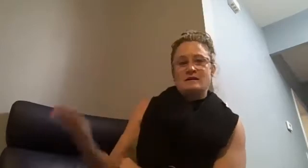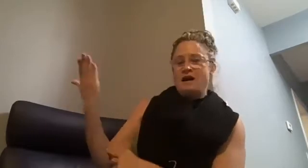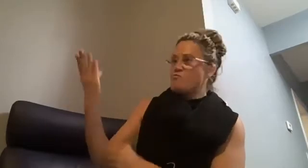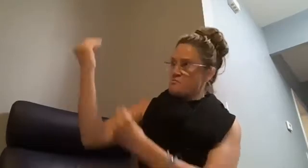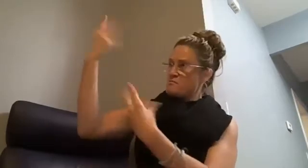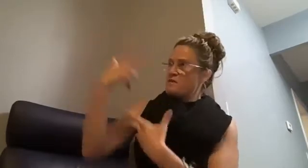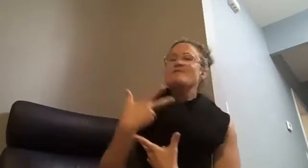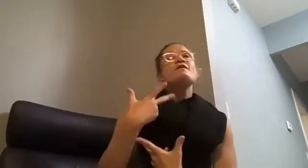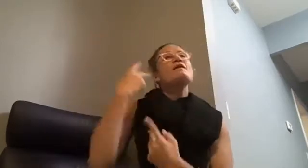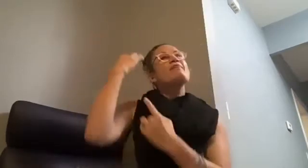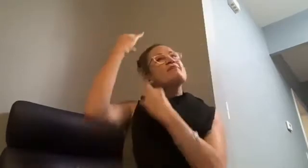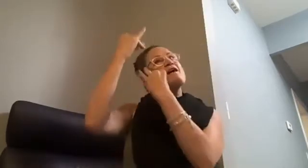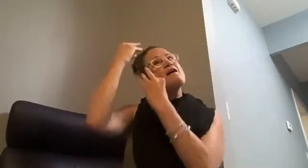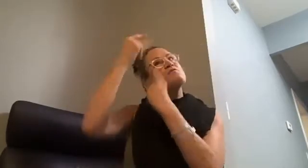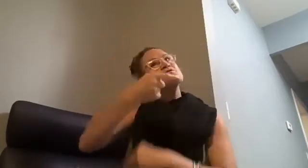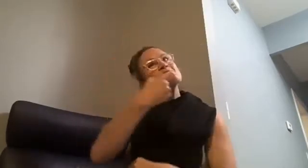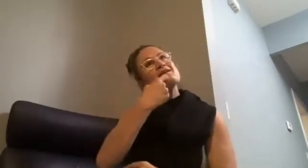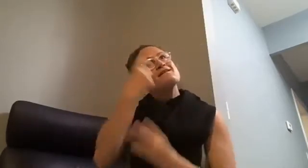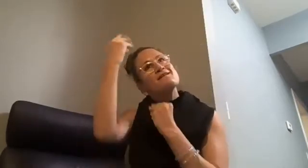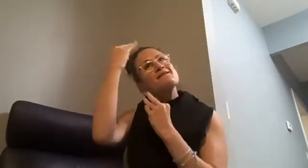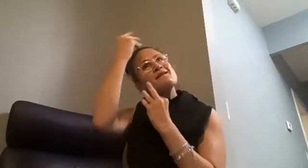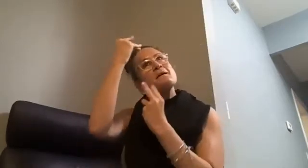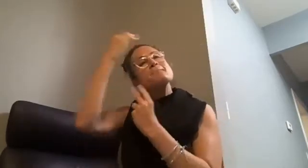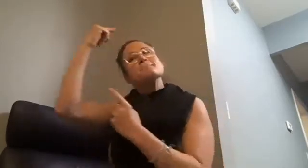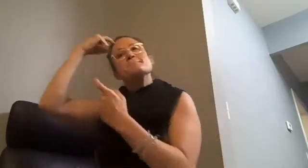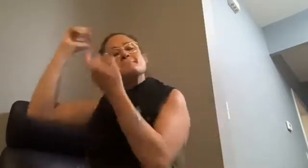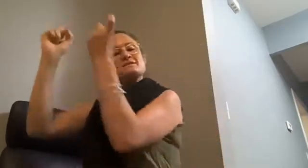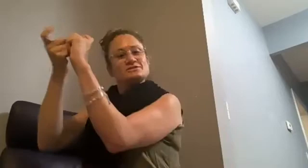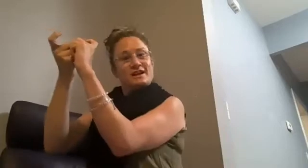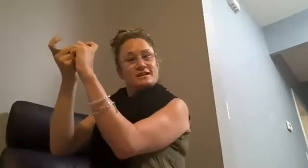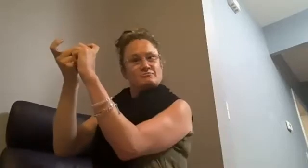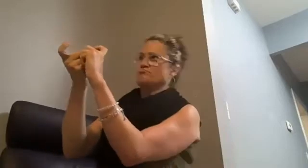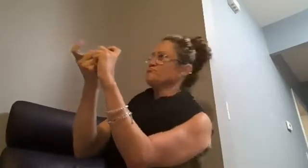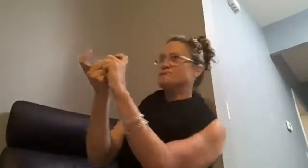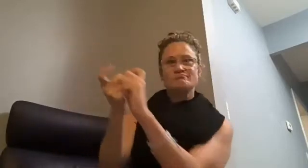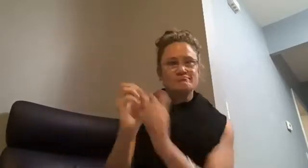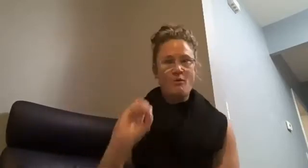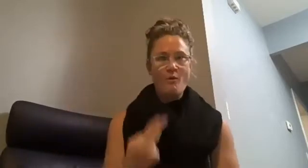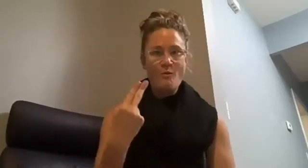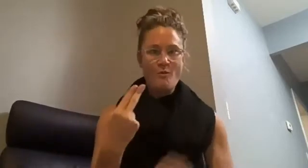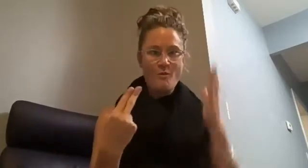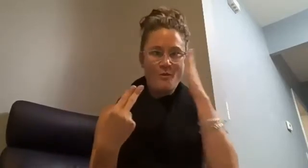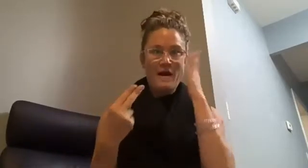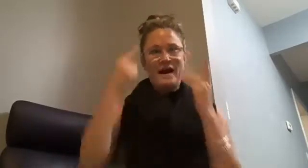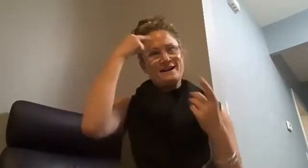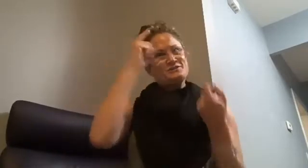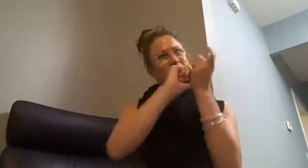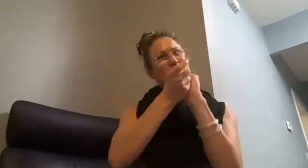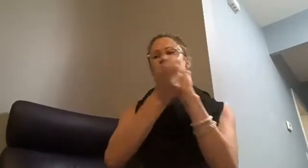thought a lot more about what you said and I've changed my mind. And I was like, oh, because I also thought a lot about what you said and I've kind of changed